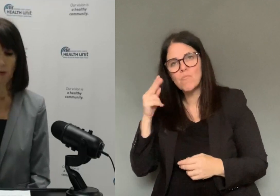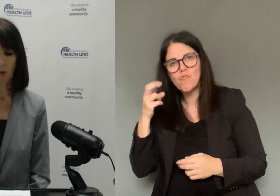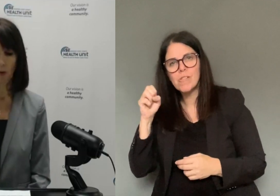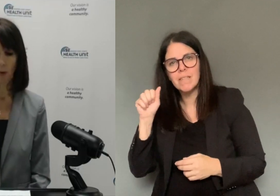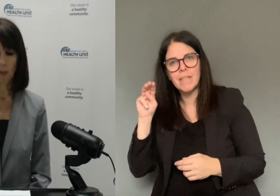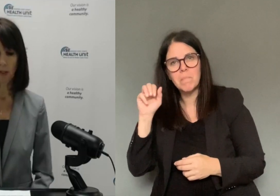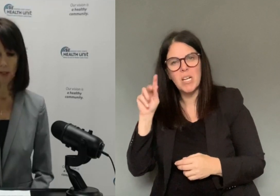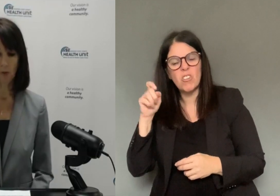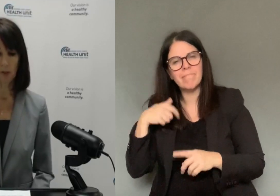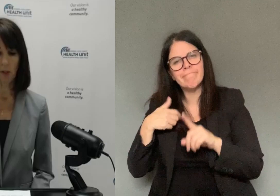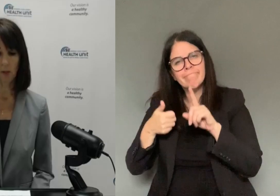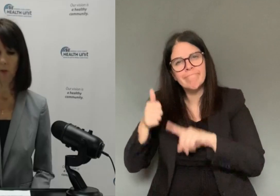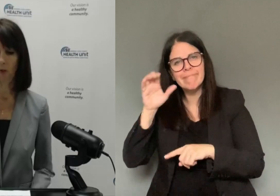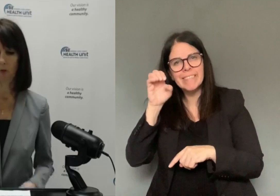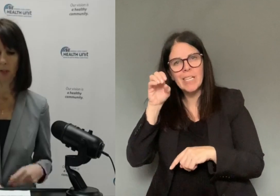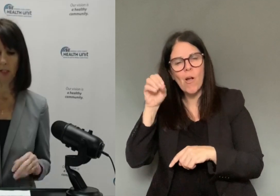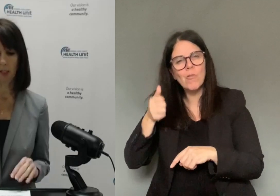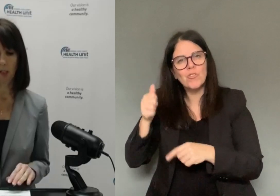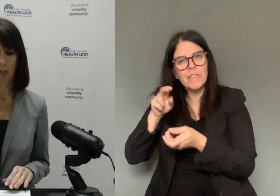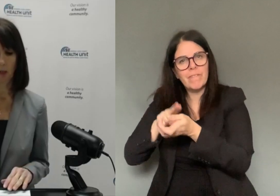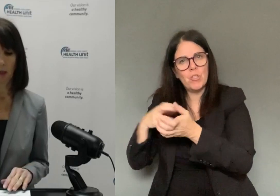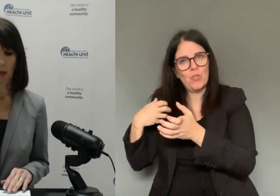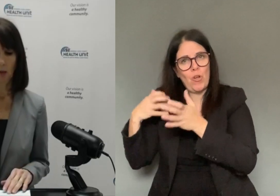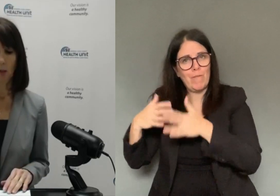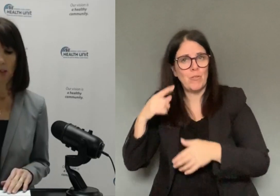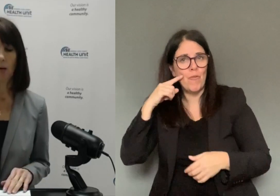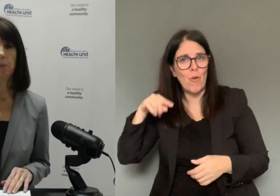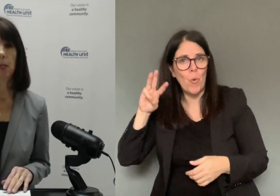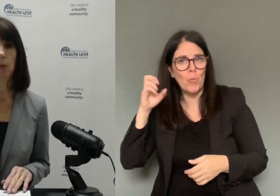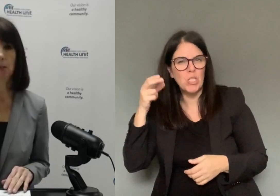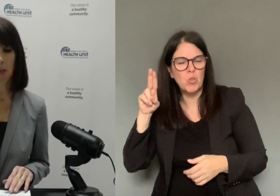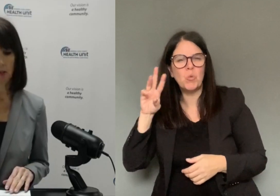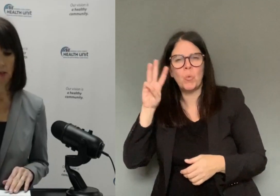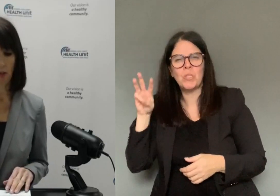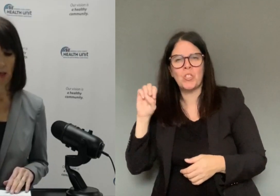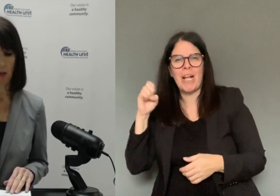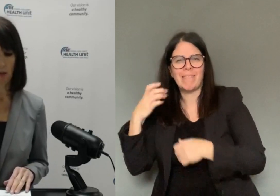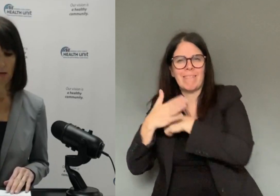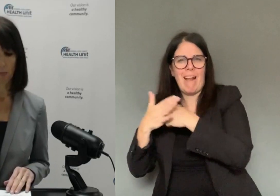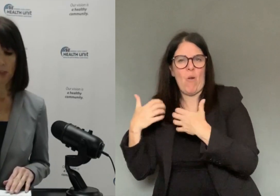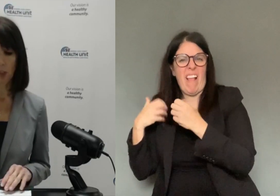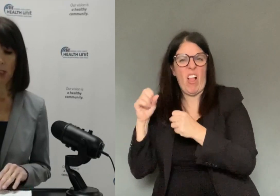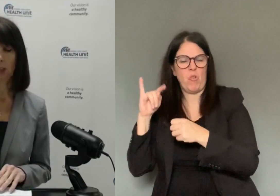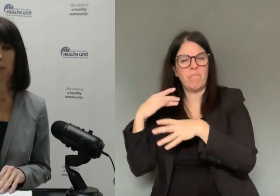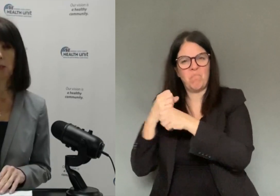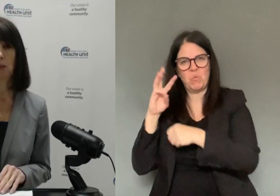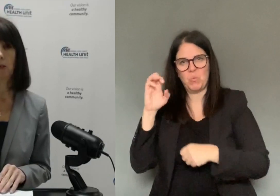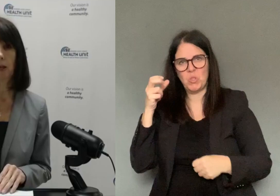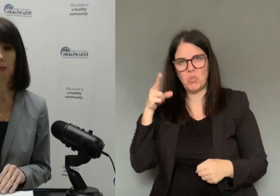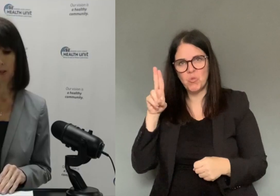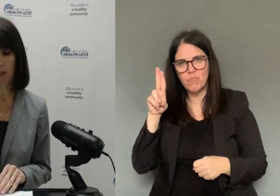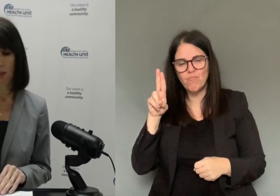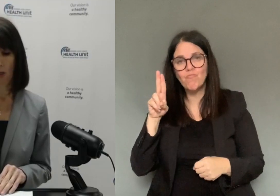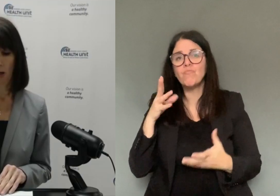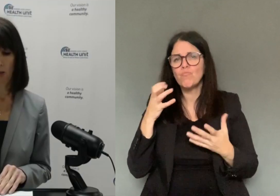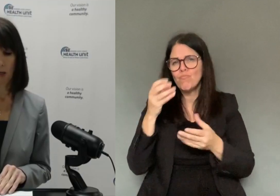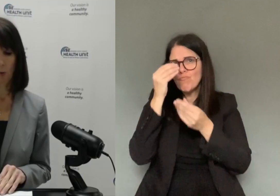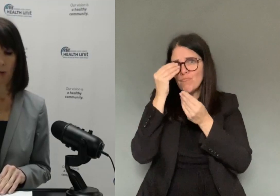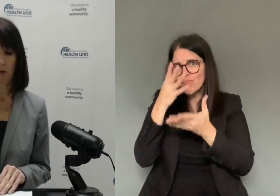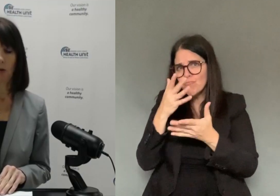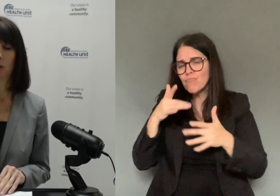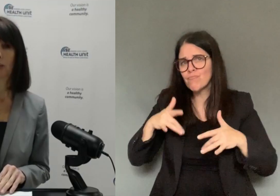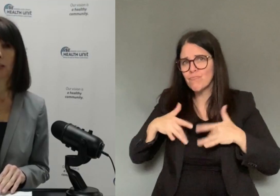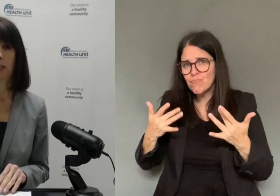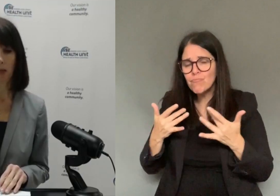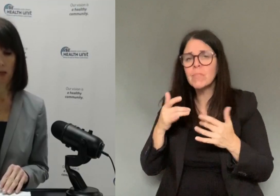of you who are awaiting test results for COVID-19, you can now obtain your results online. Please check the Ministry of Health's online